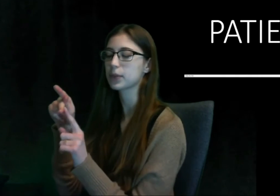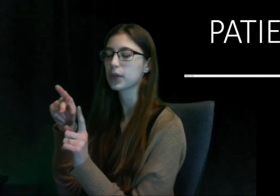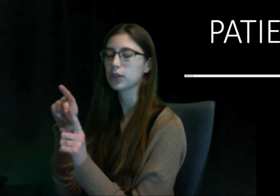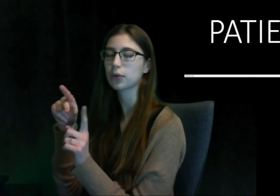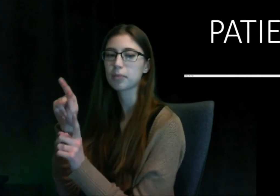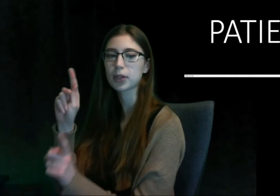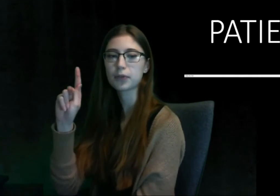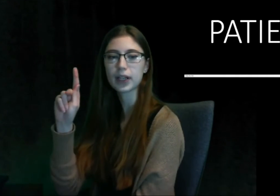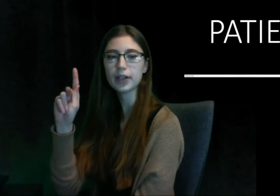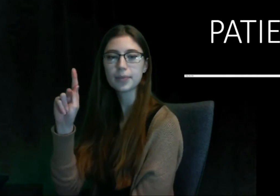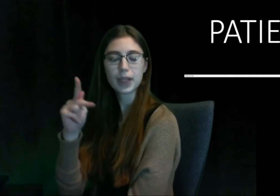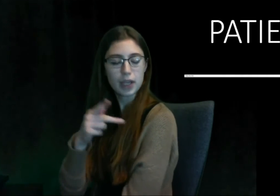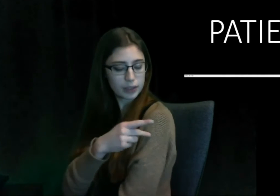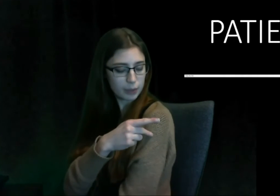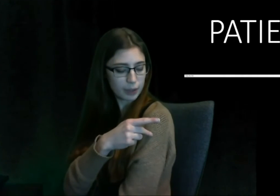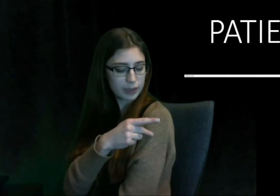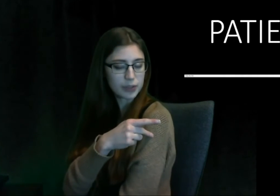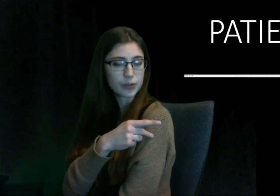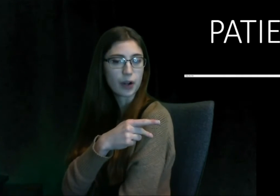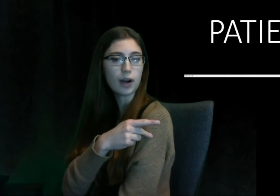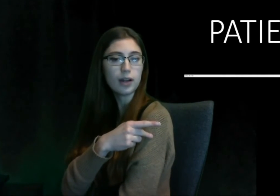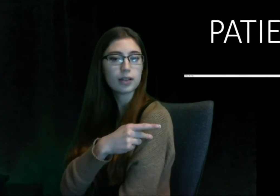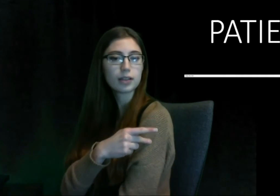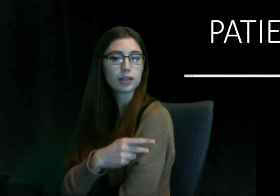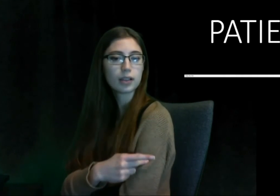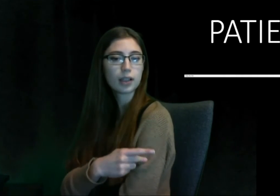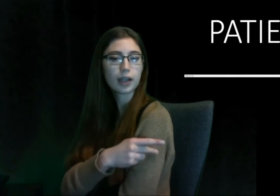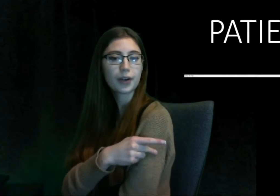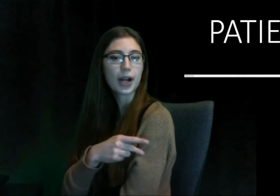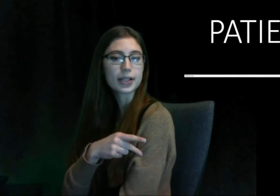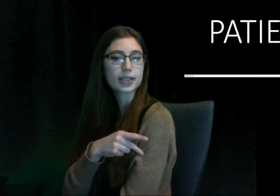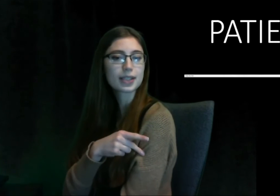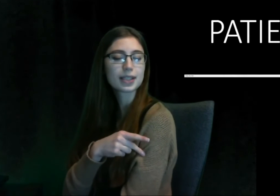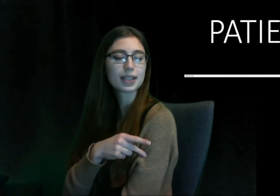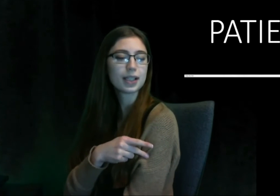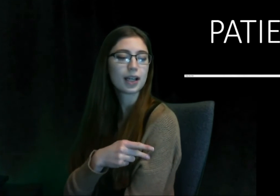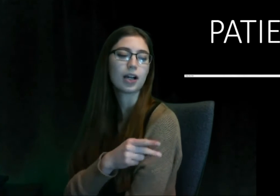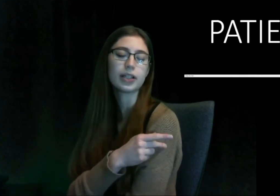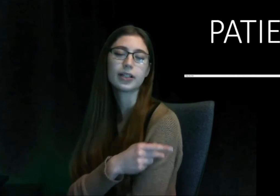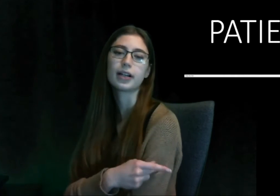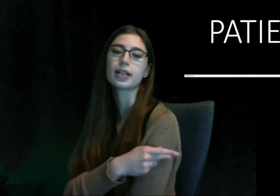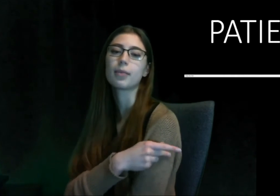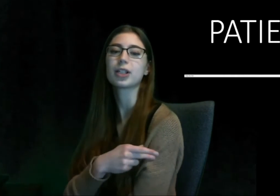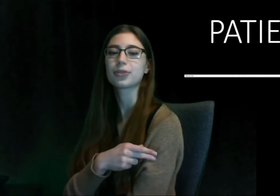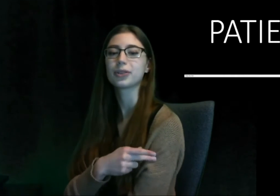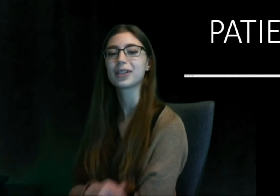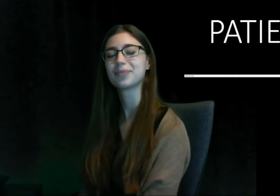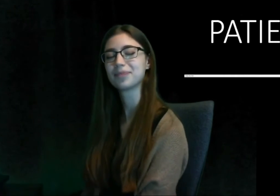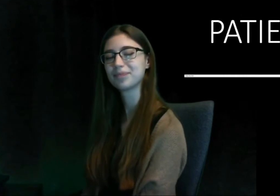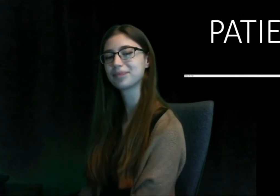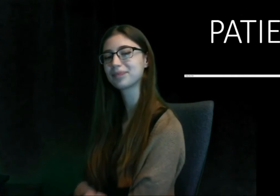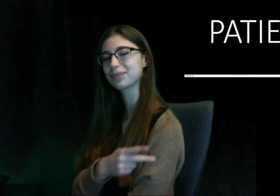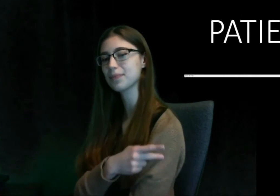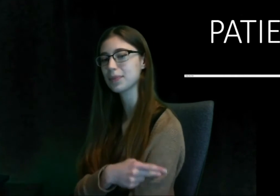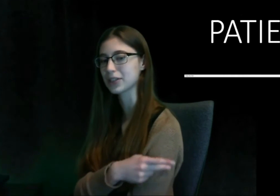your middle finger, you are going to draw a cross on your non-dominant shoulder. Patient.